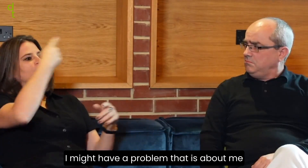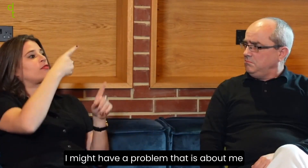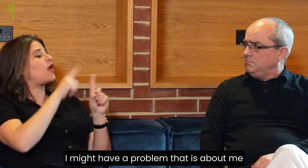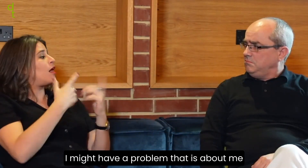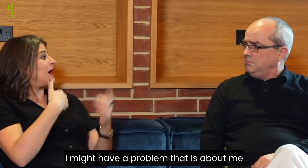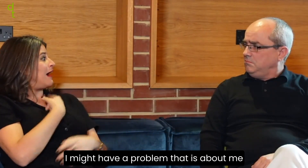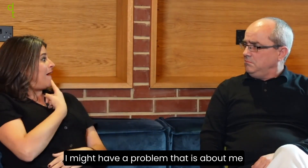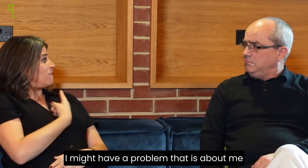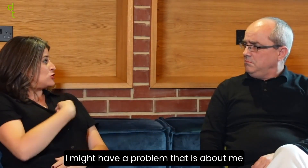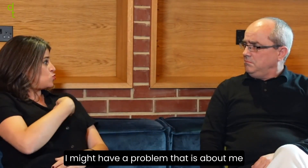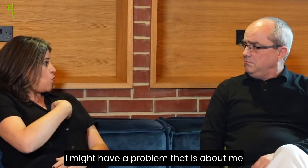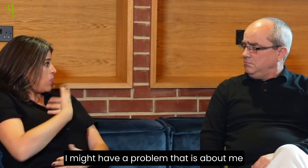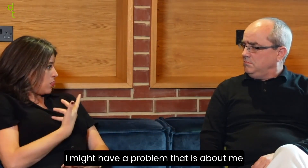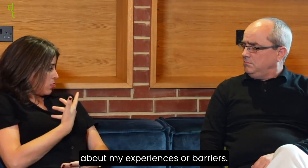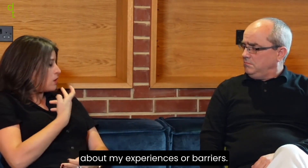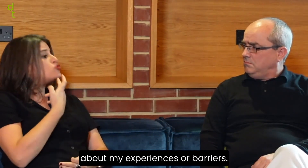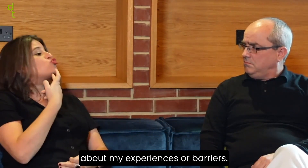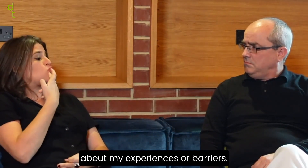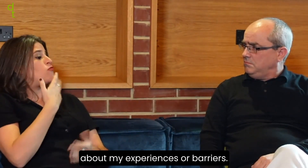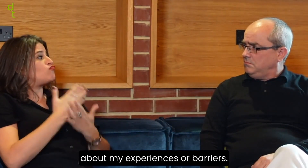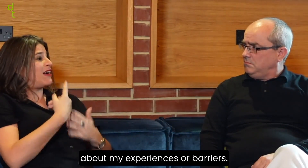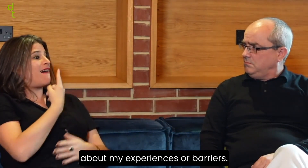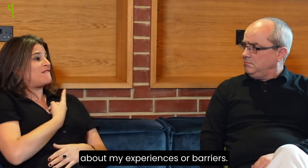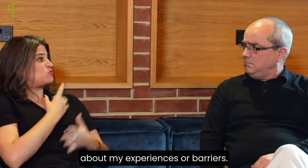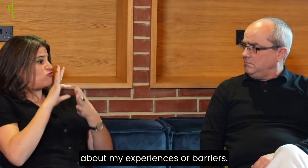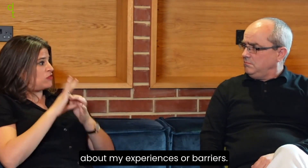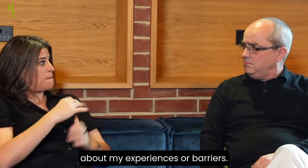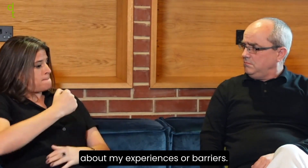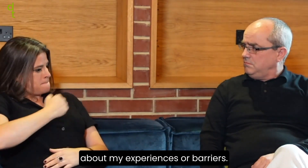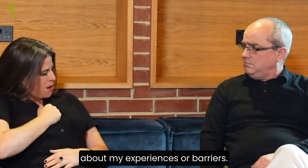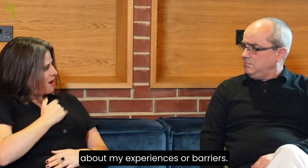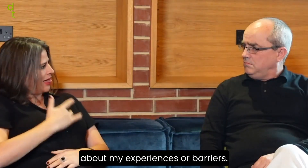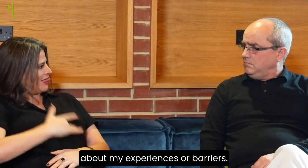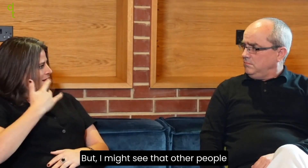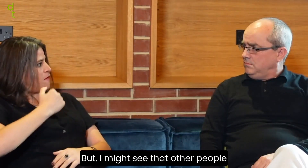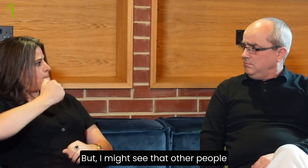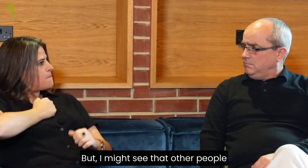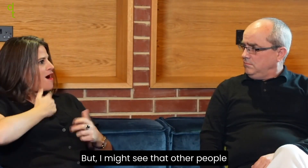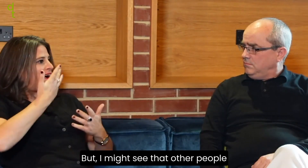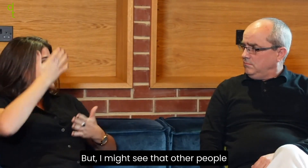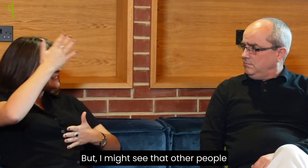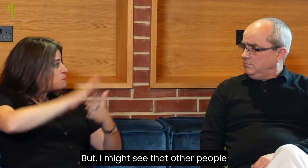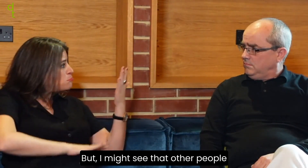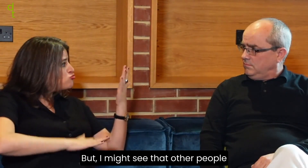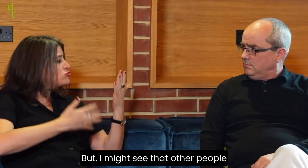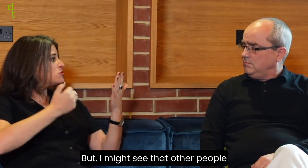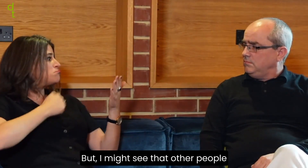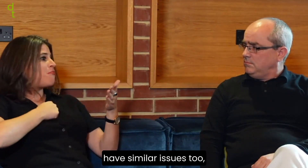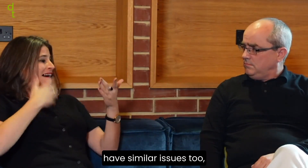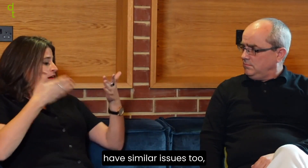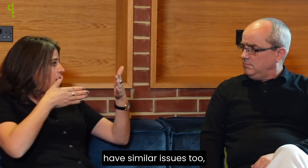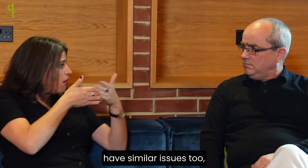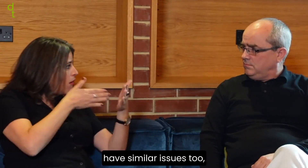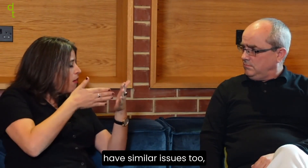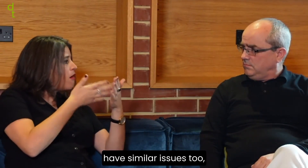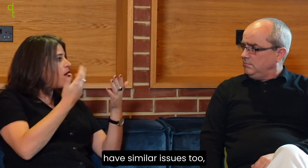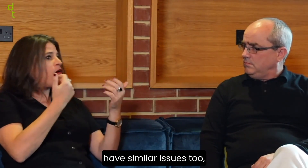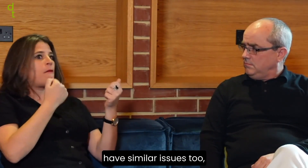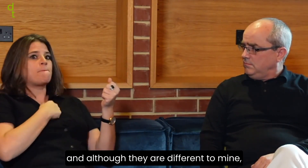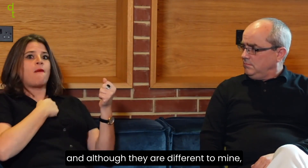might have a problem that is about me, about my experiences or barriers. But I might see that other people have similar issues too,